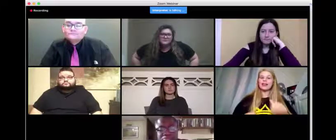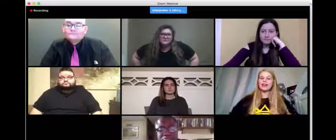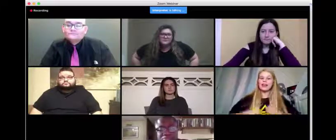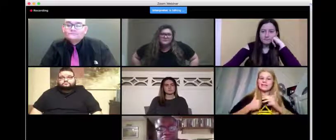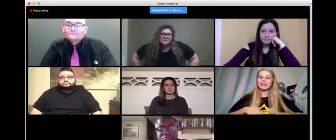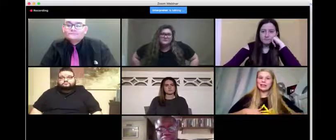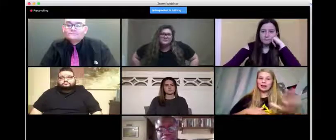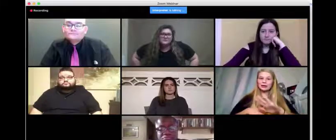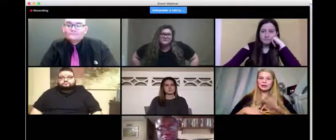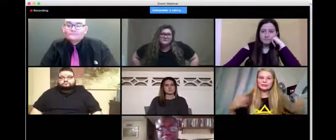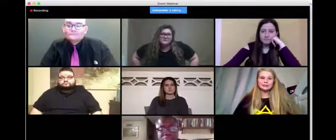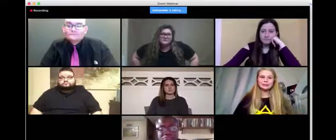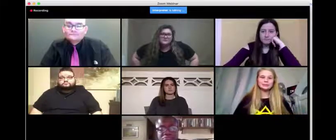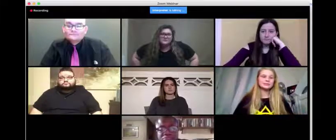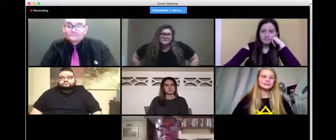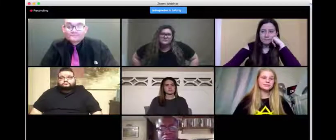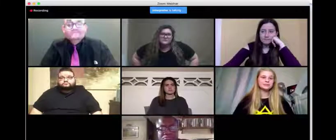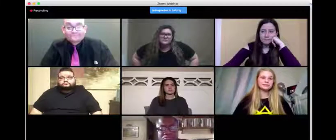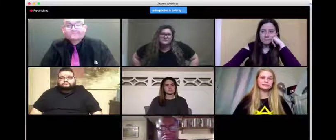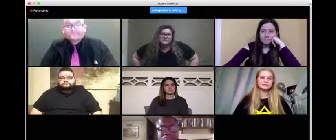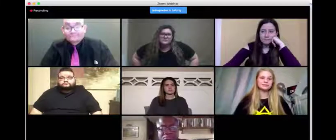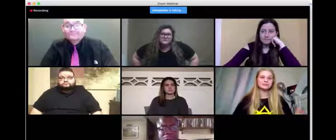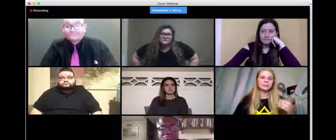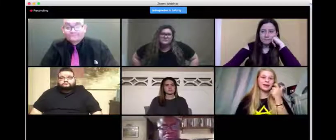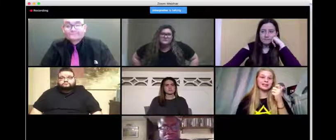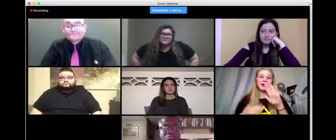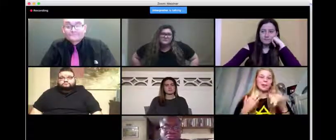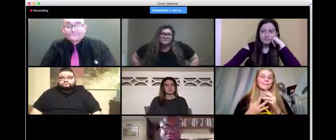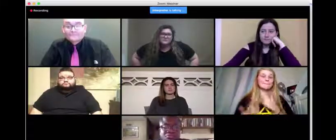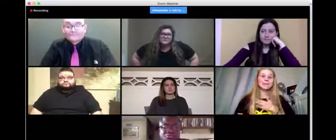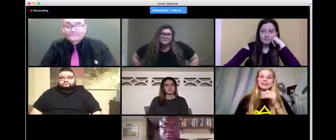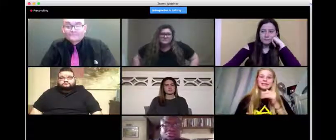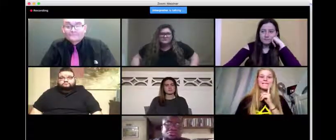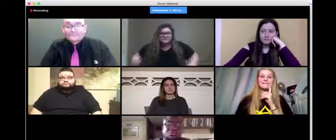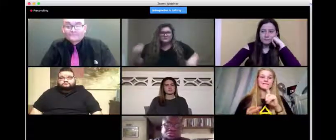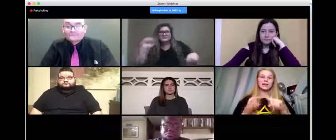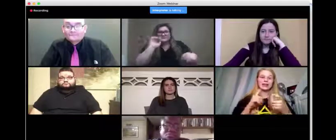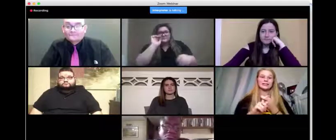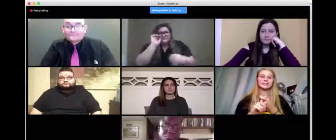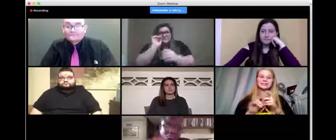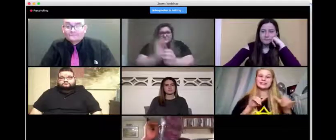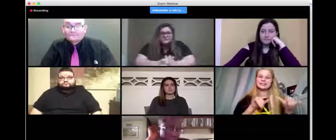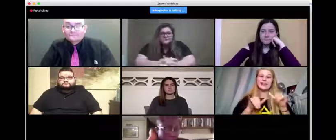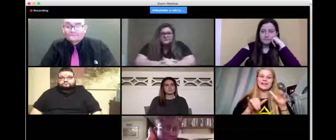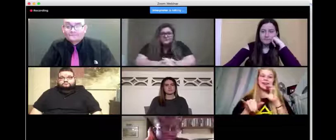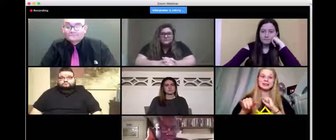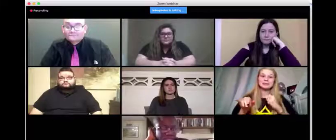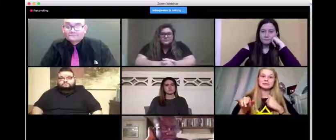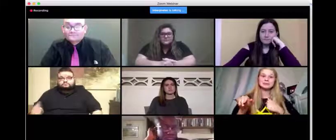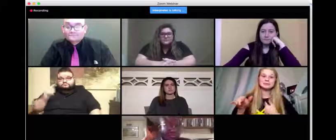my deaf friends are close to my same age. So Okay.